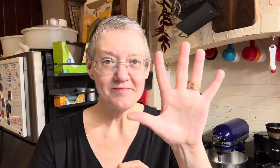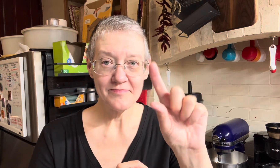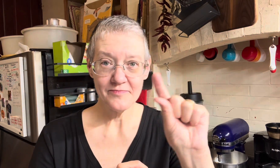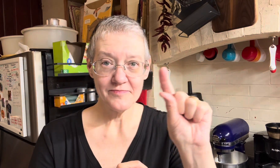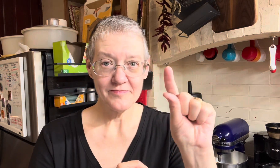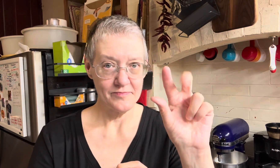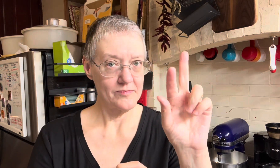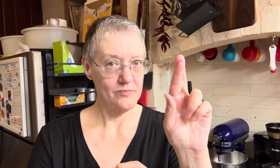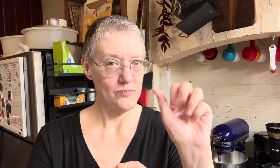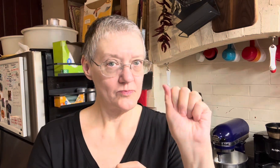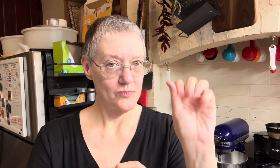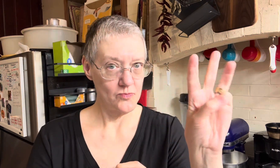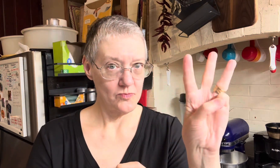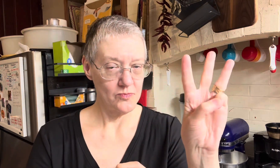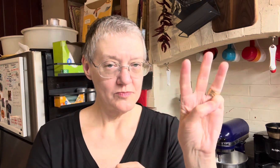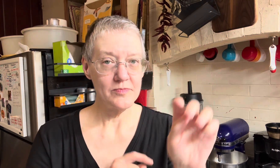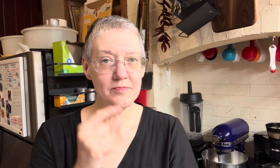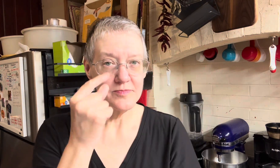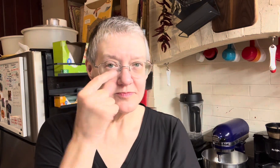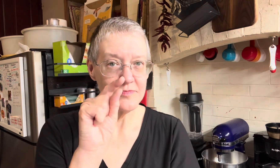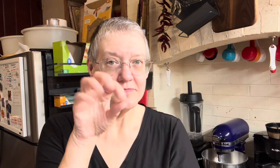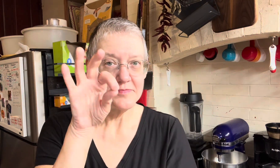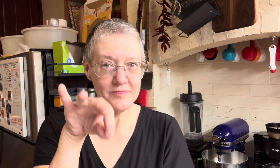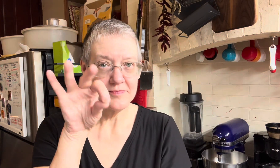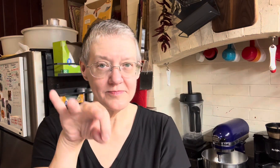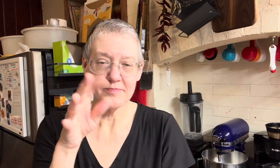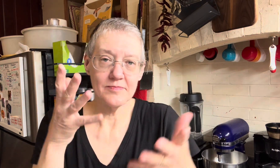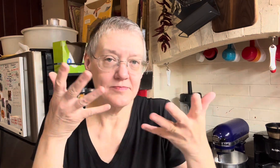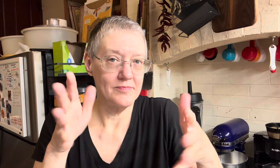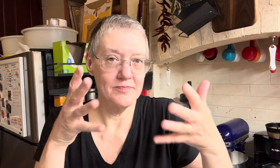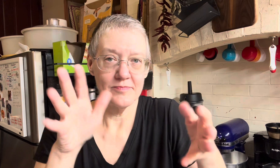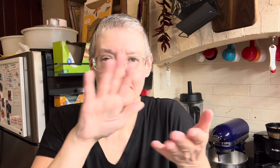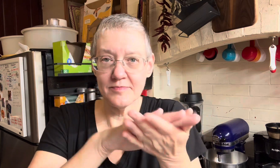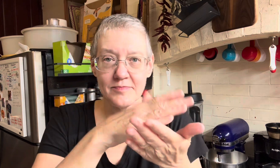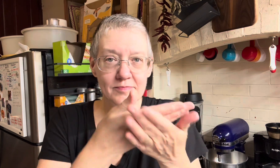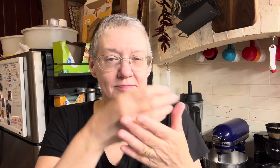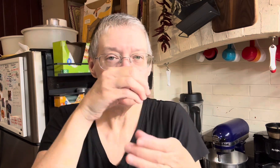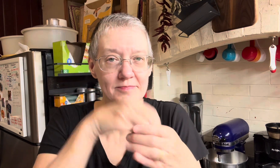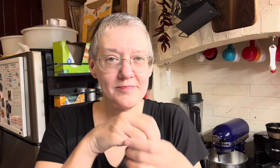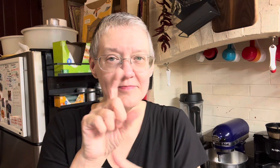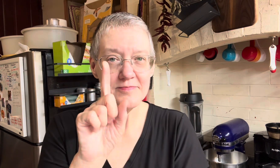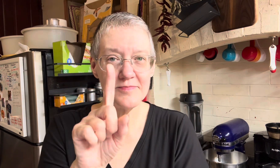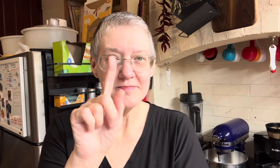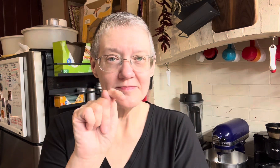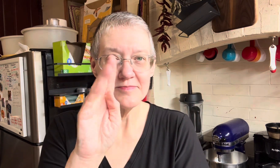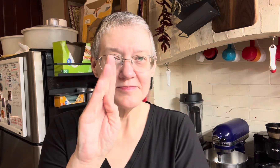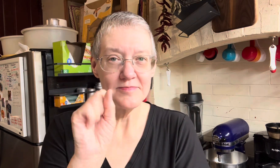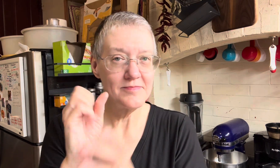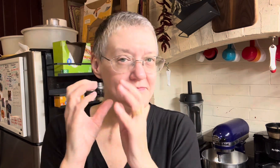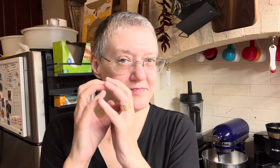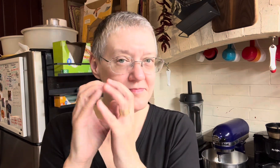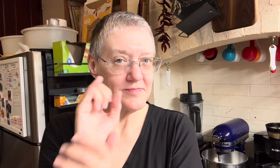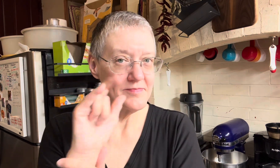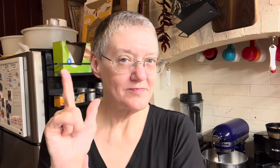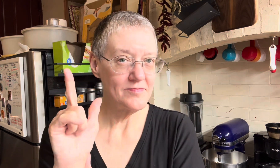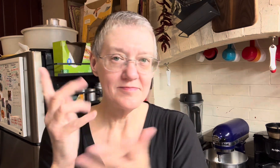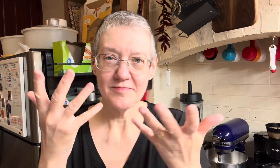175 grams raw of roasted green peppers, roasted in a tablespoon of